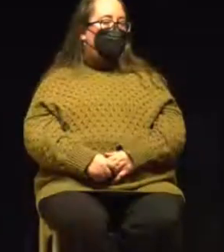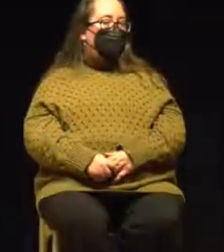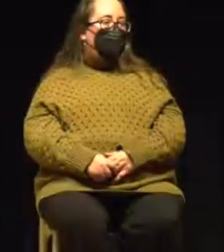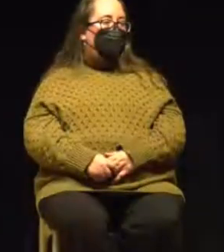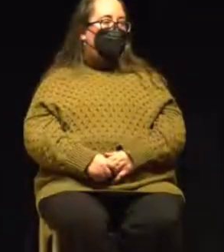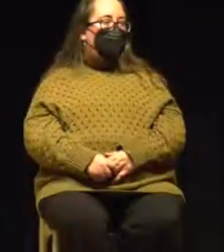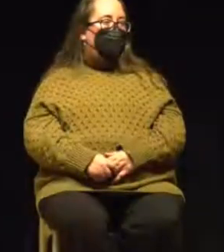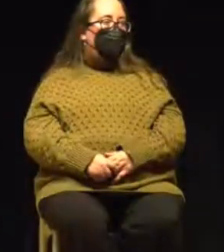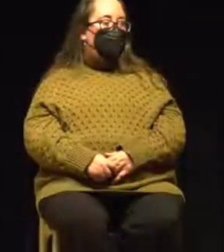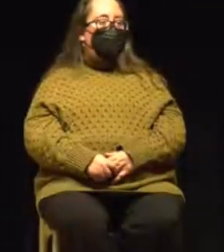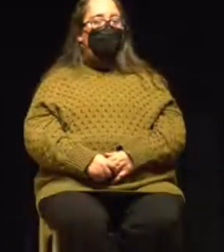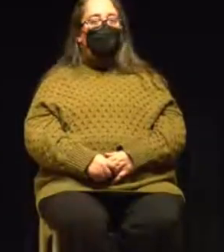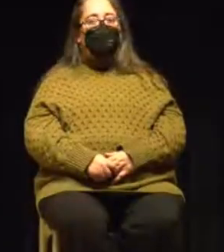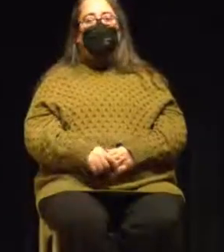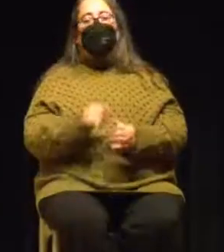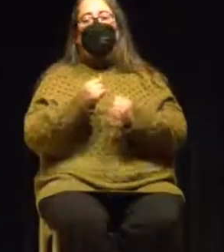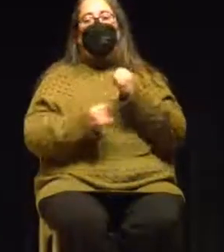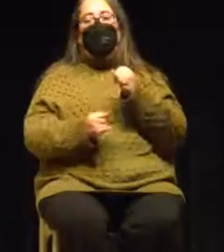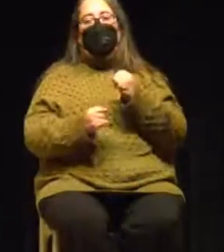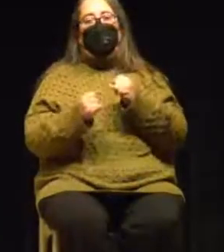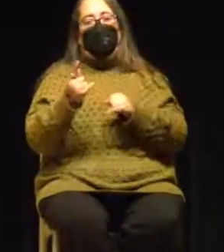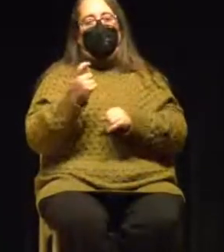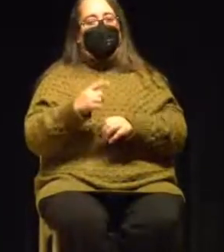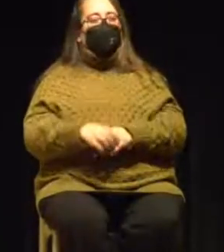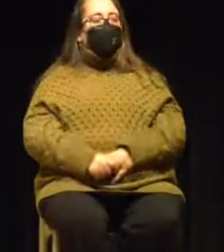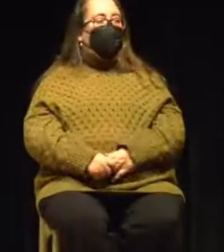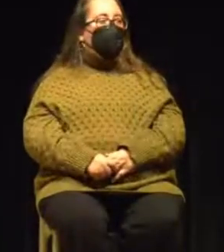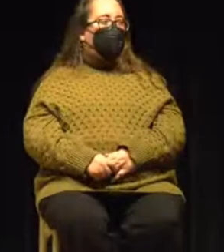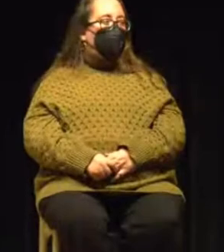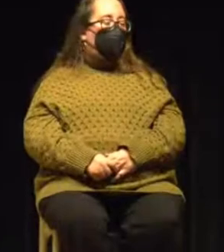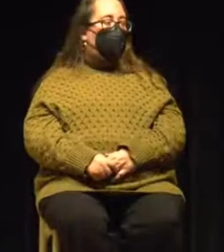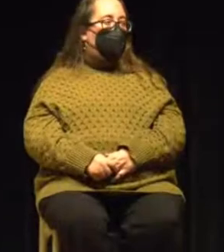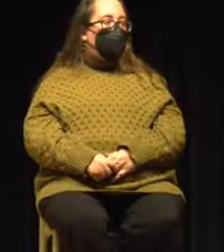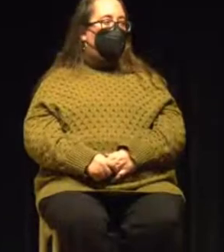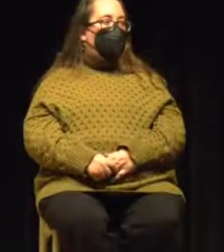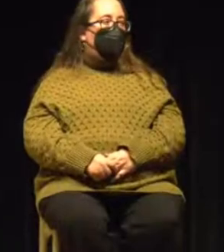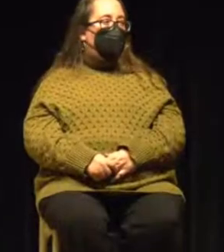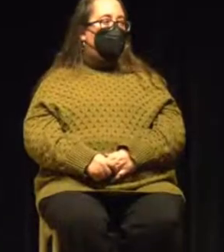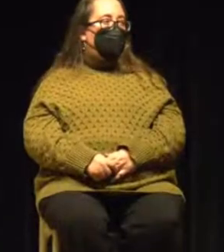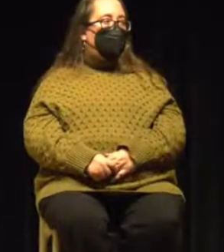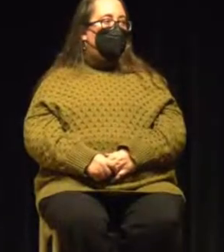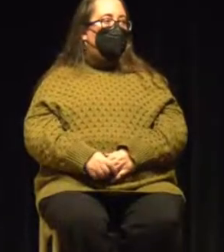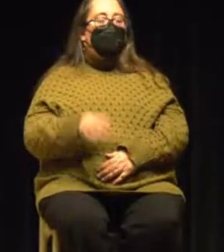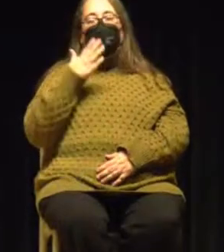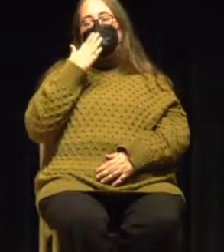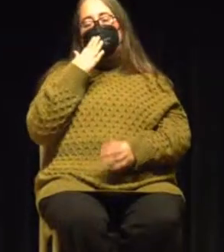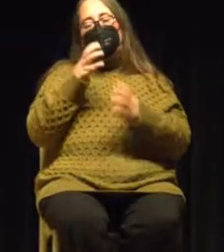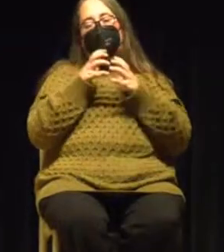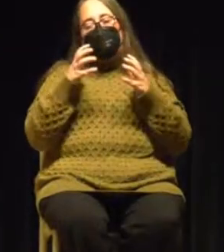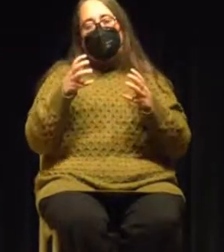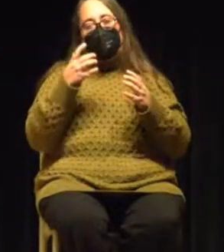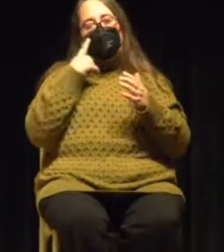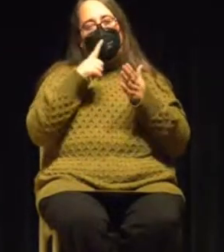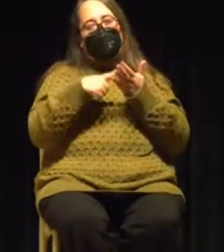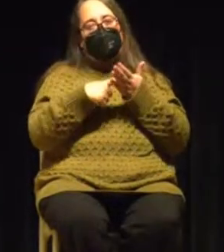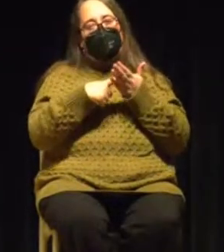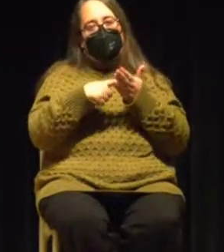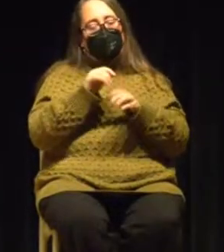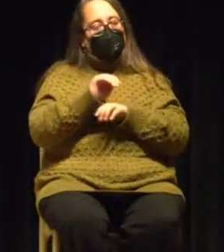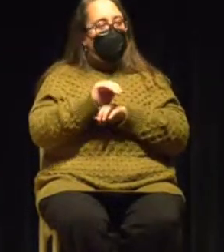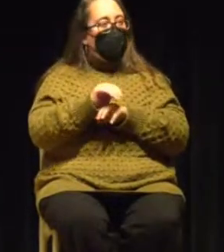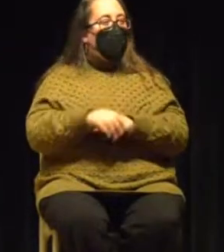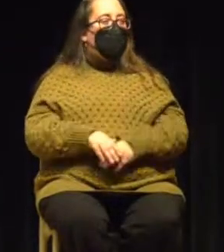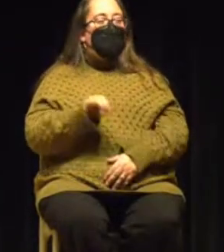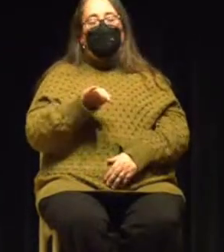All right. This will be the final word on this incredible book. Thank you so much for this discussion this evening. Marcia did